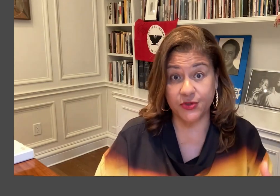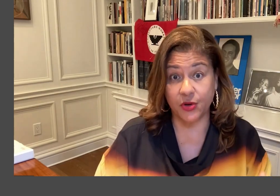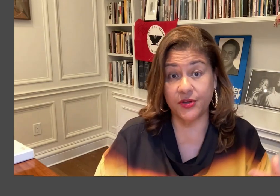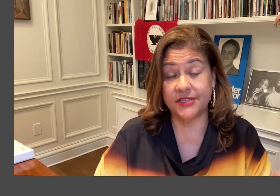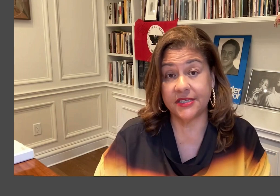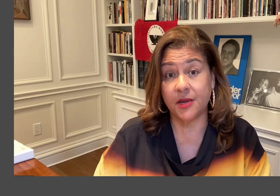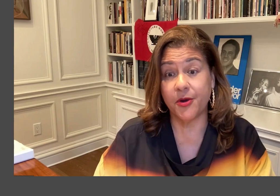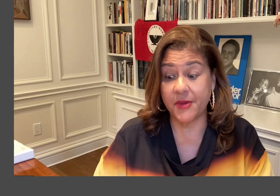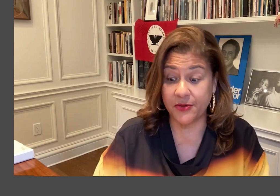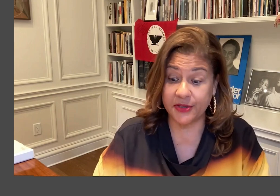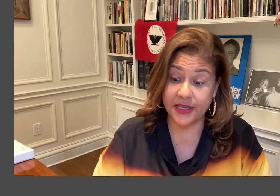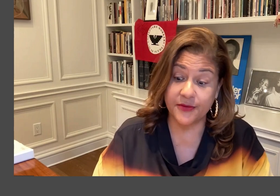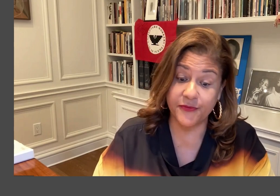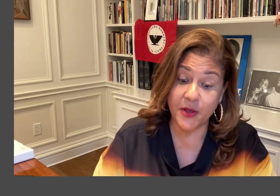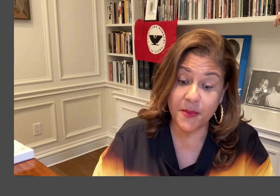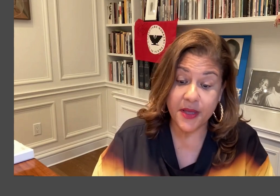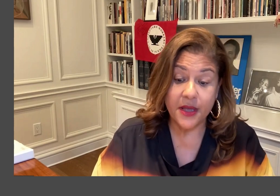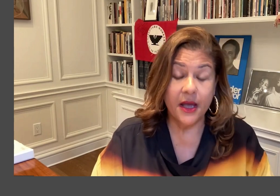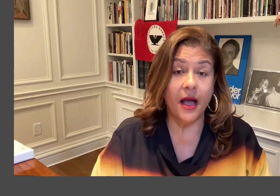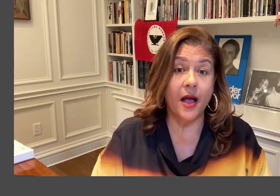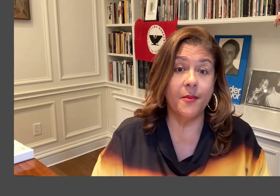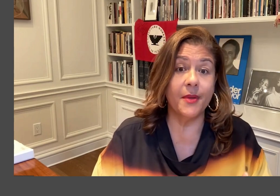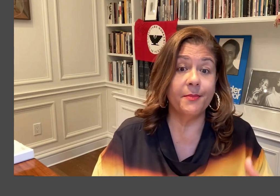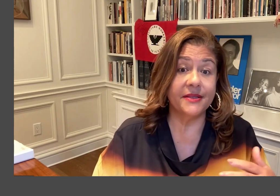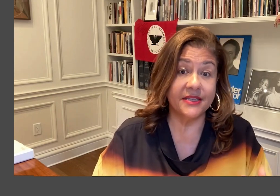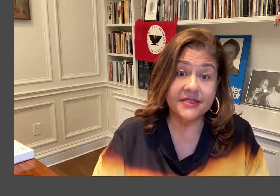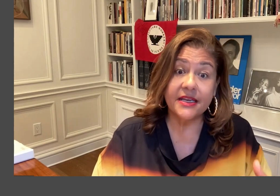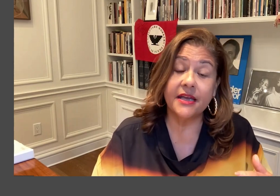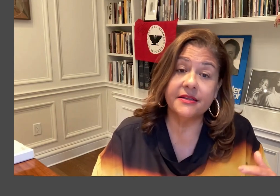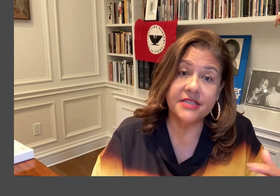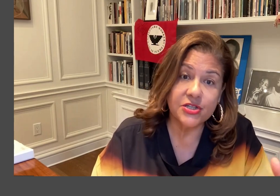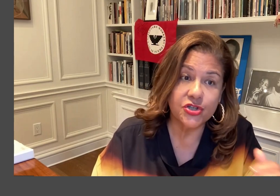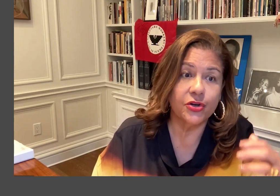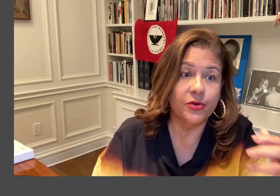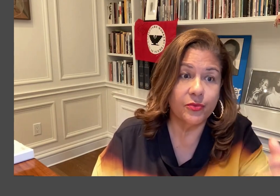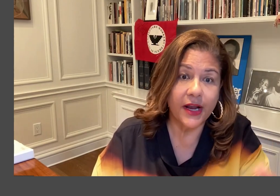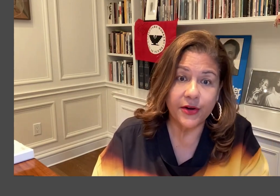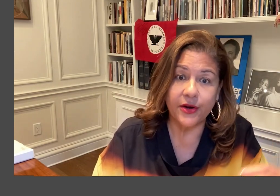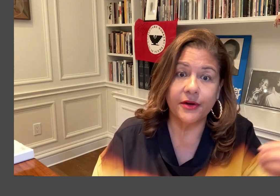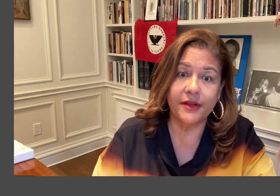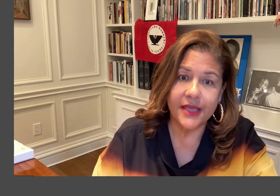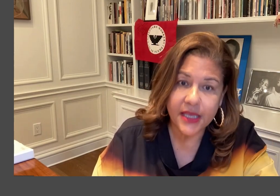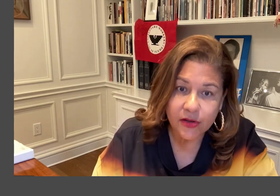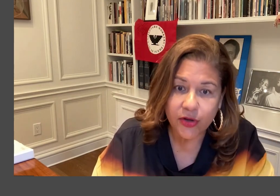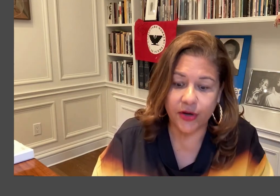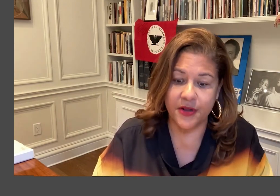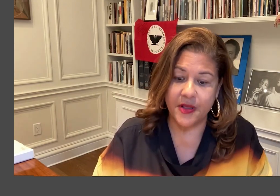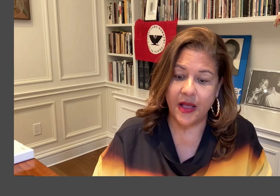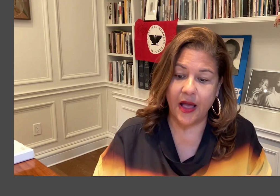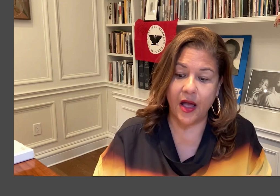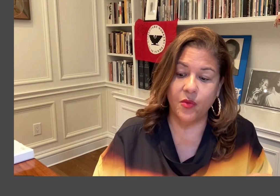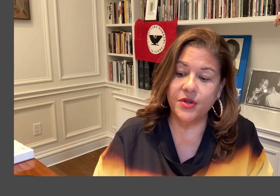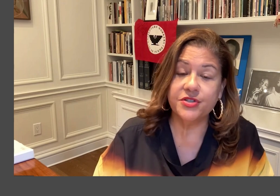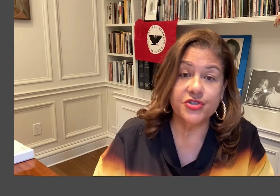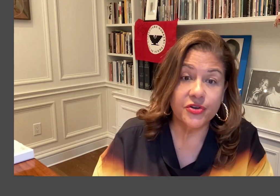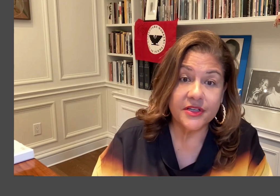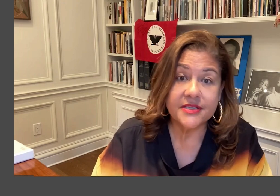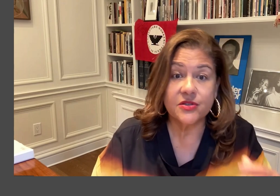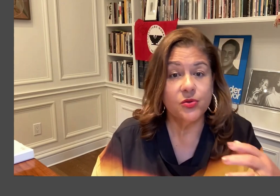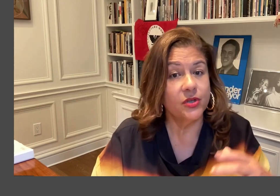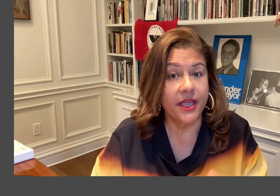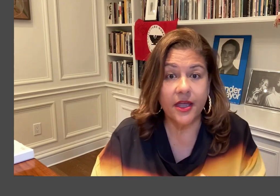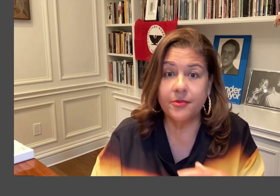to people. So Cristina, primarily in film, Patrisia, teacher, writer, healer, once